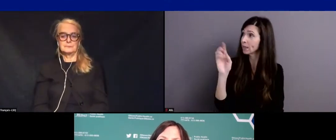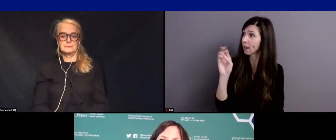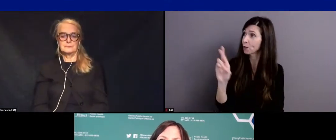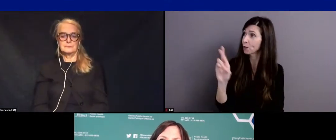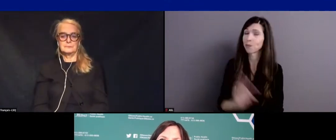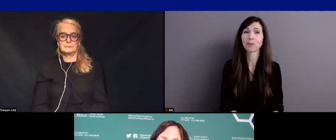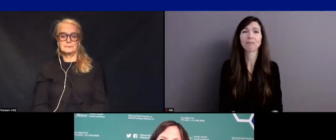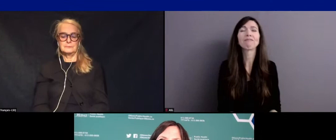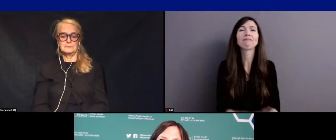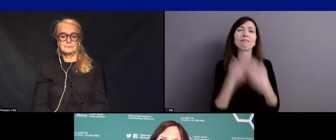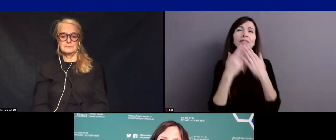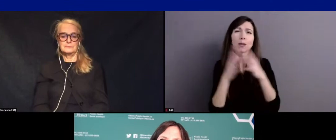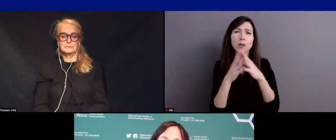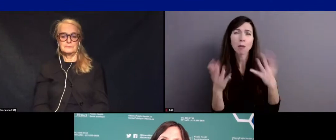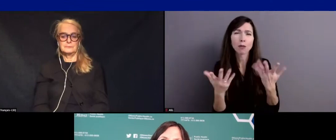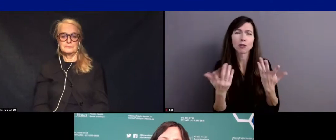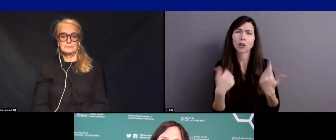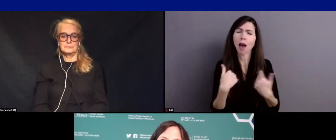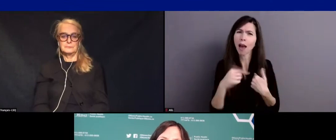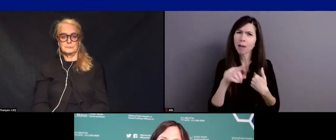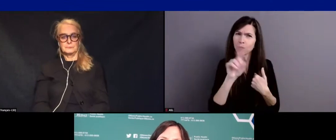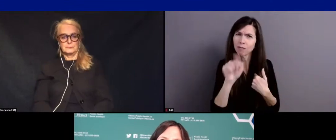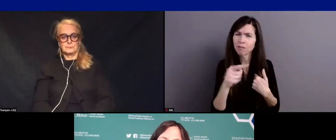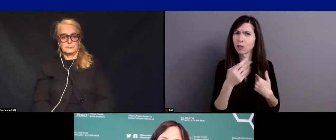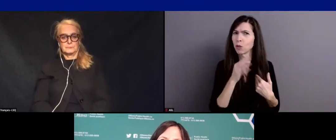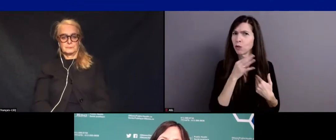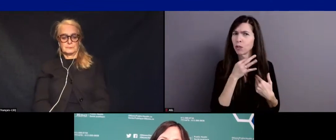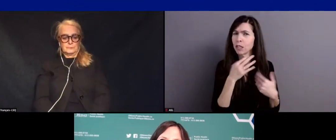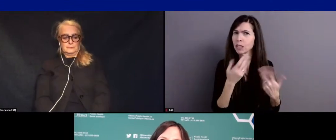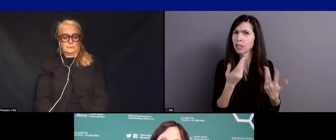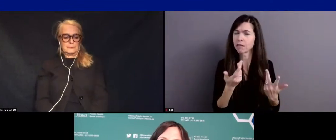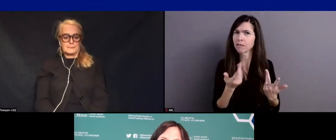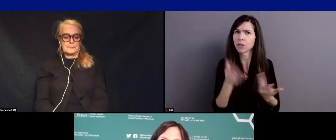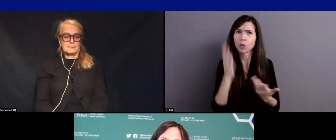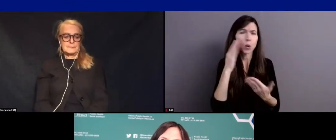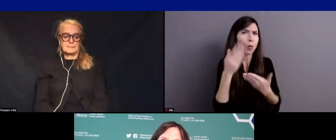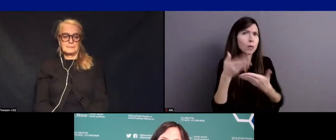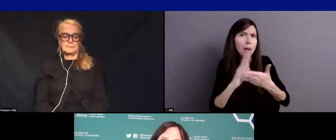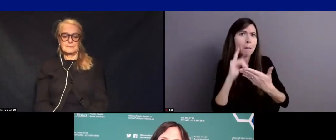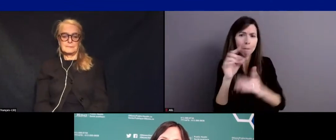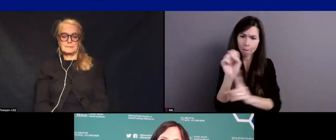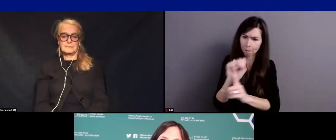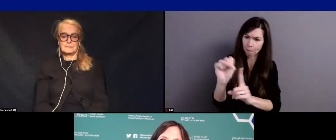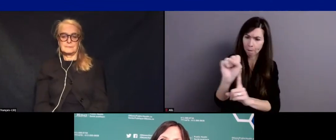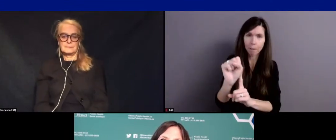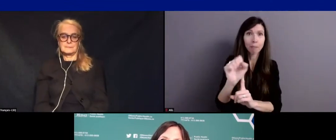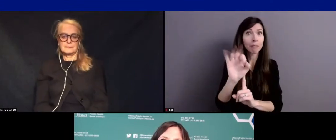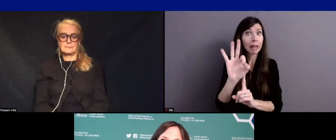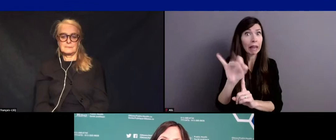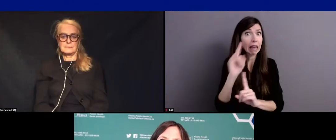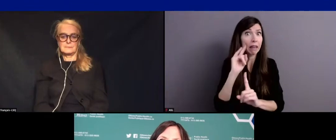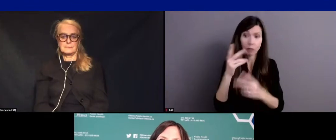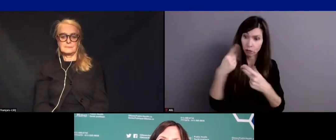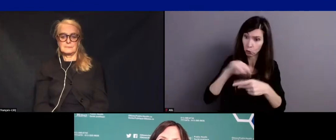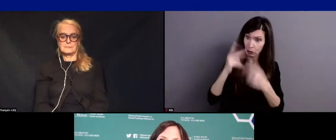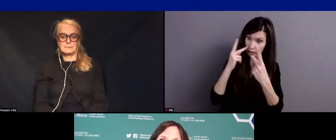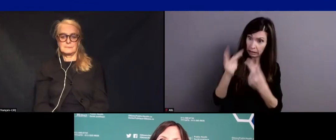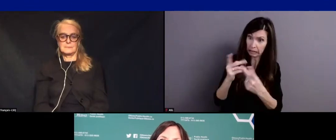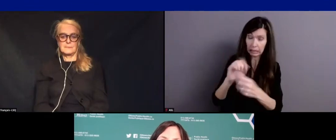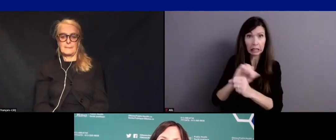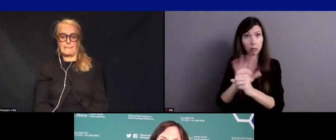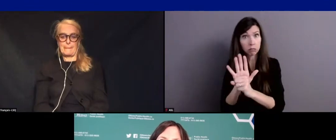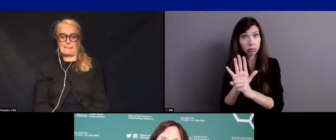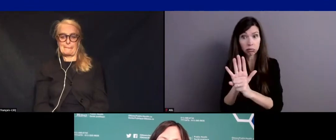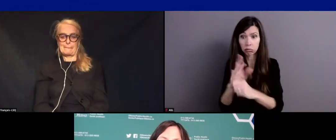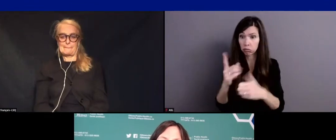Dr. Etches, is it your sense or have you seen that in these situations where transmission has been found to be occurring relating to organized team